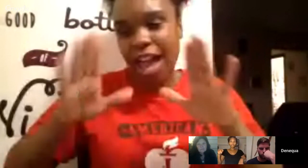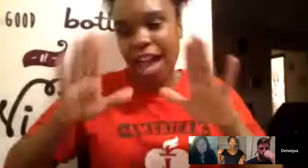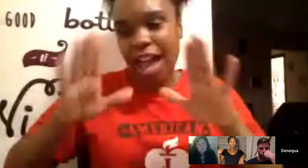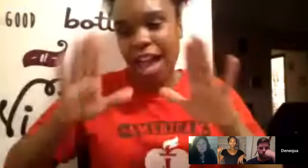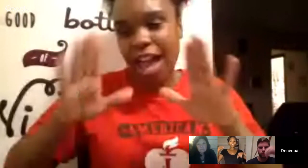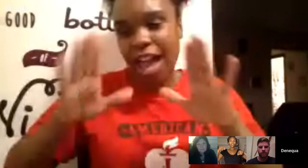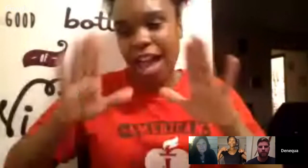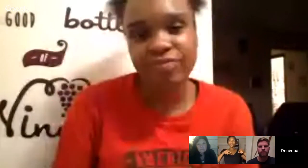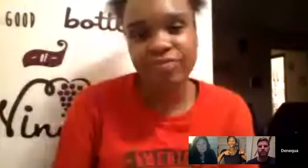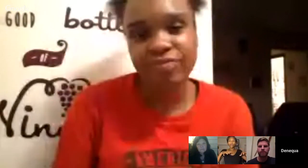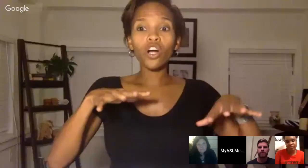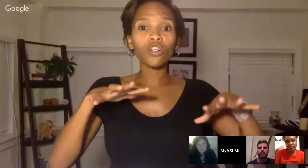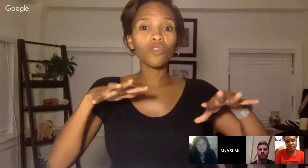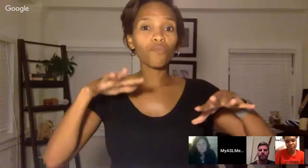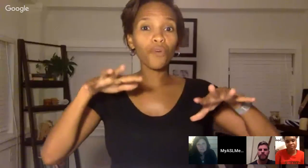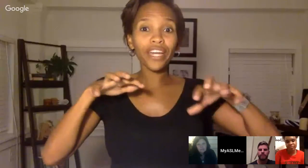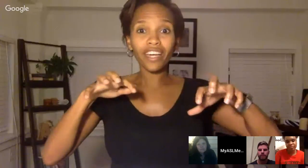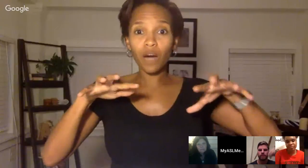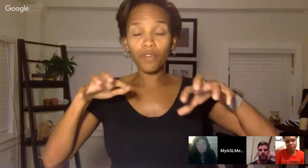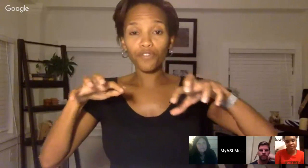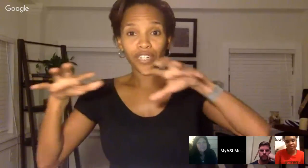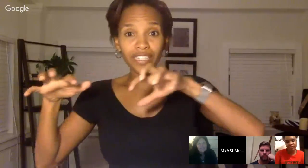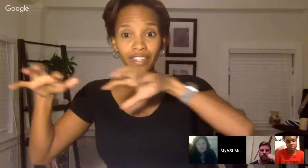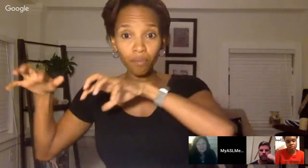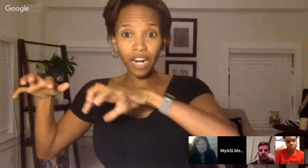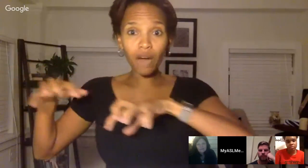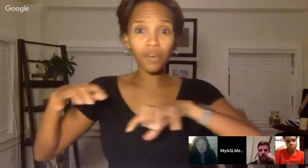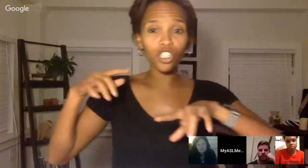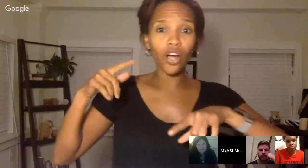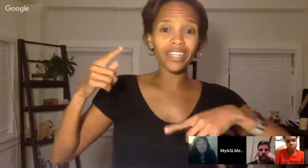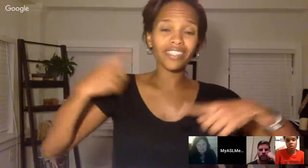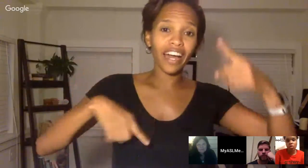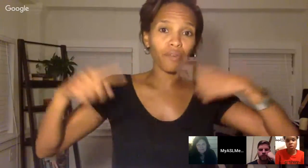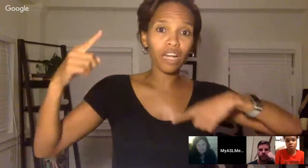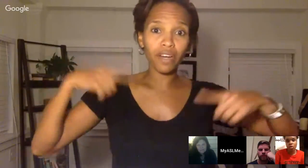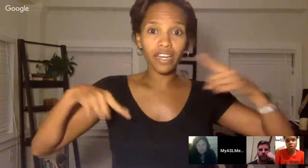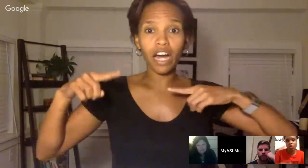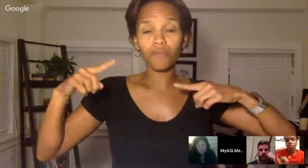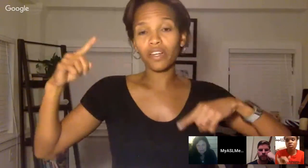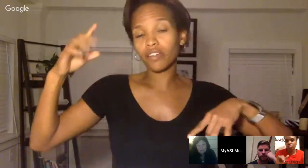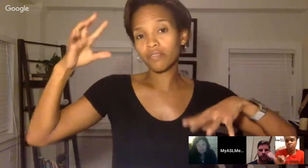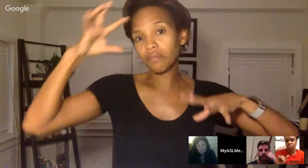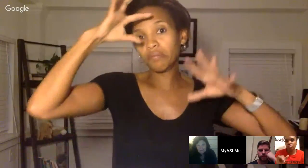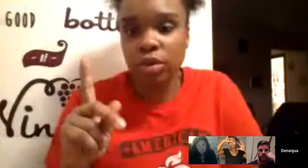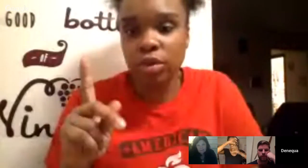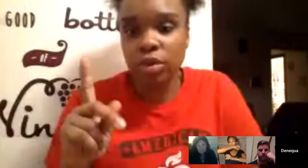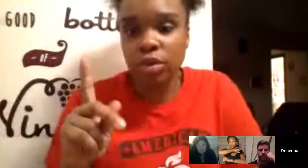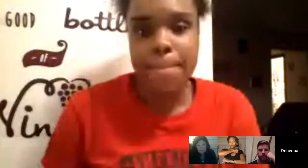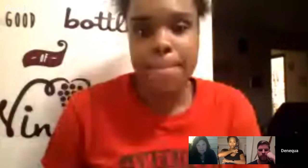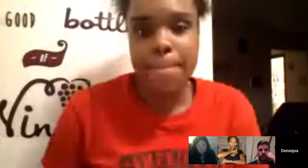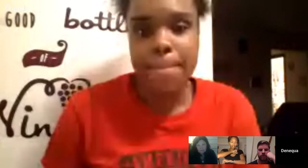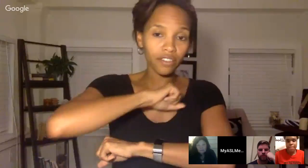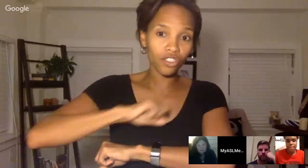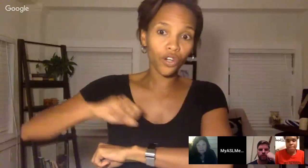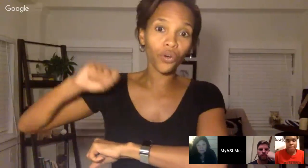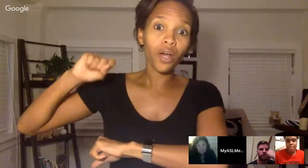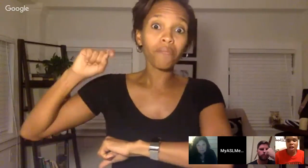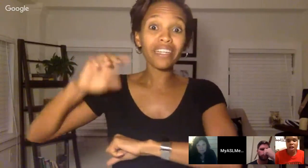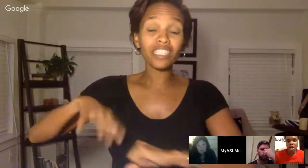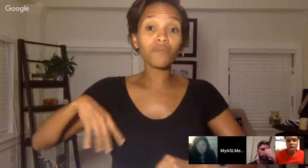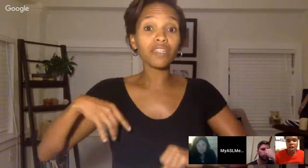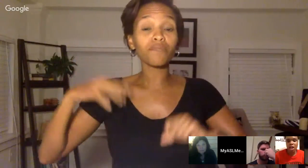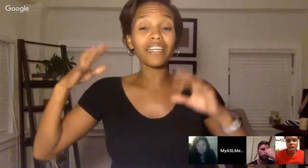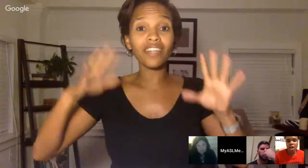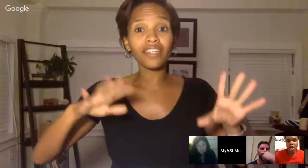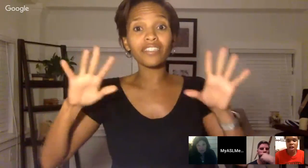something like that. You are breaking up and freezing, but I'm going to try to sign what I'm gonna guess what you signed. So